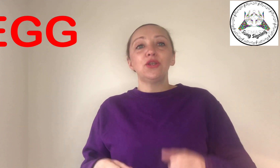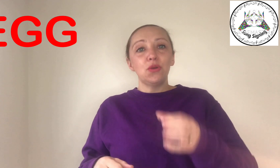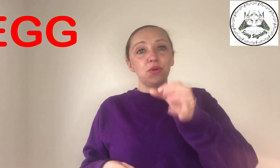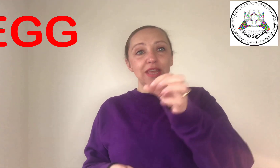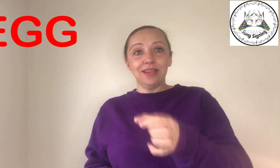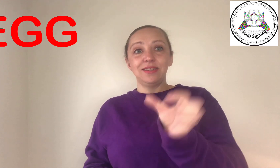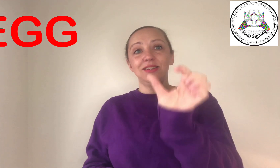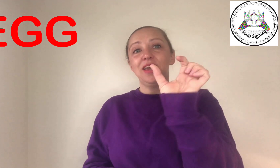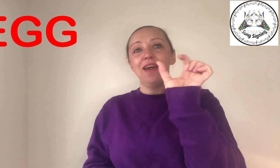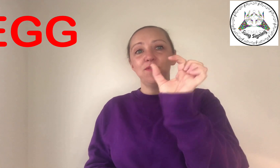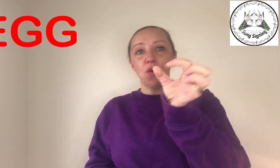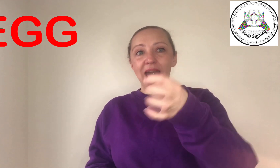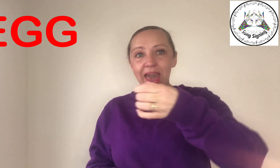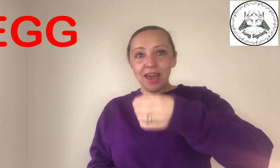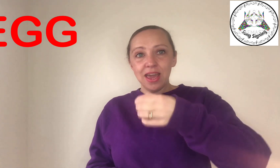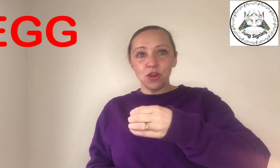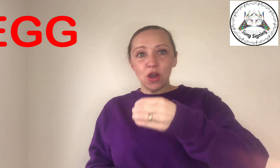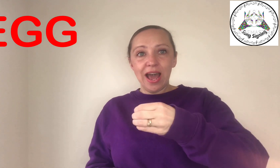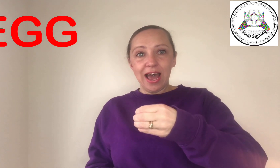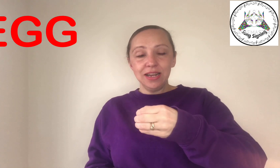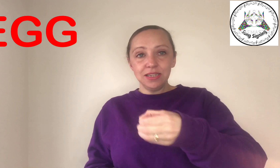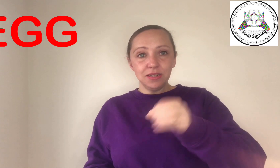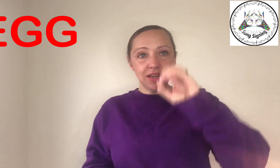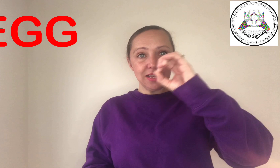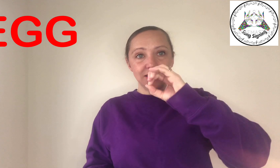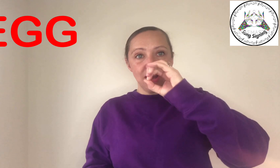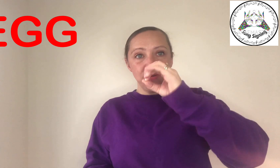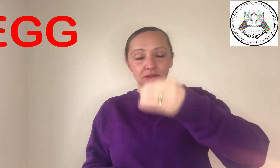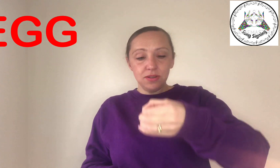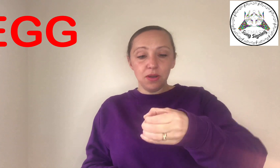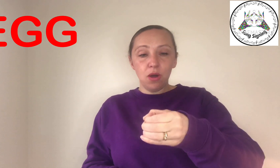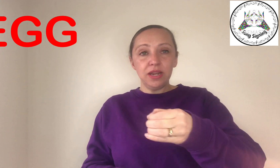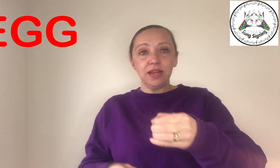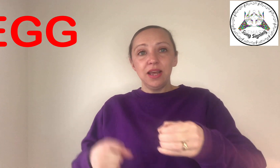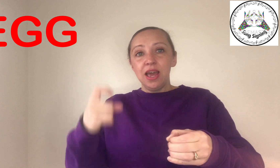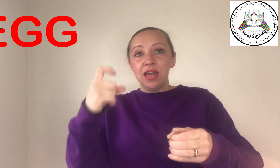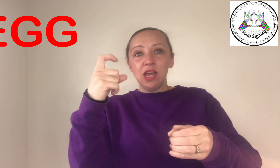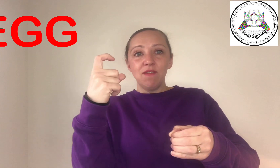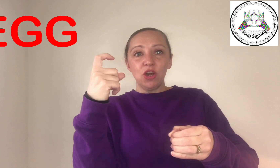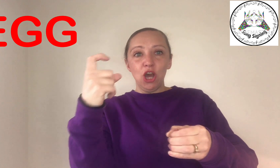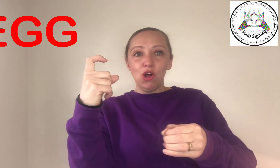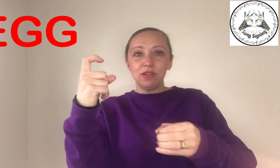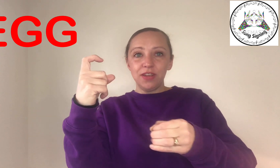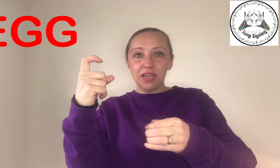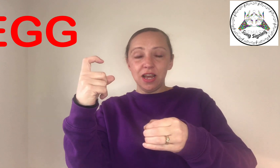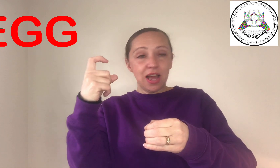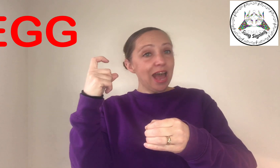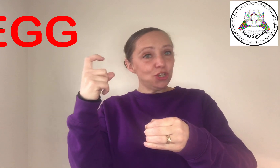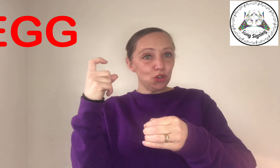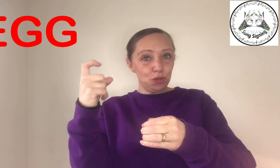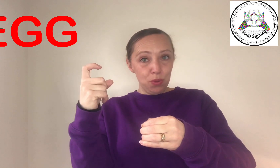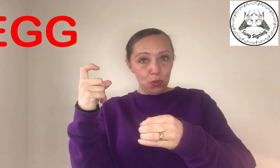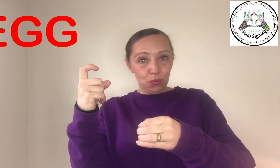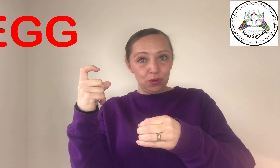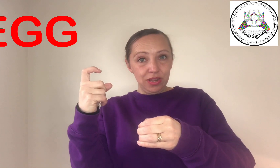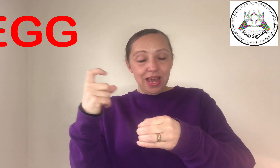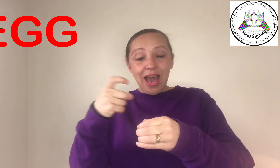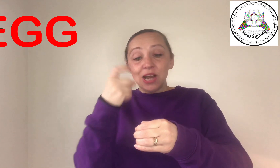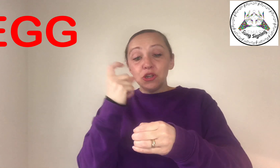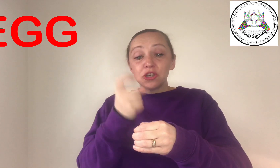do this. You have your egg in your hand, like so, you hold it. You have a curled finger as your spoon, and you're just